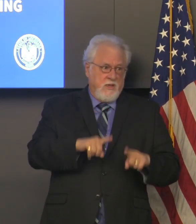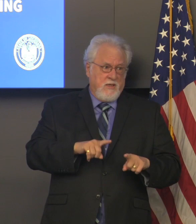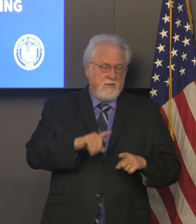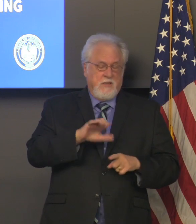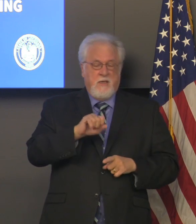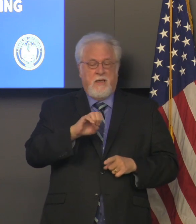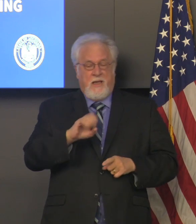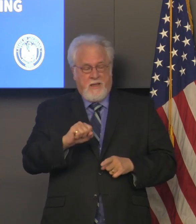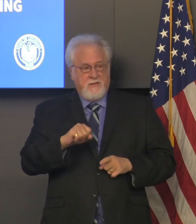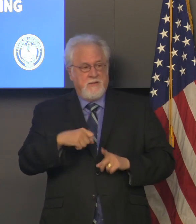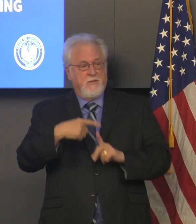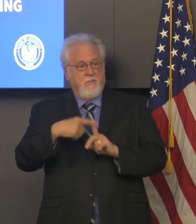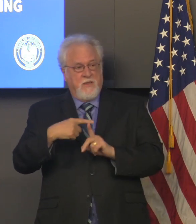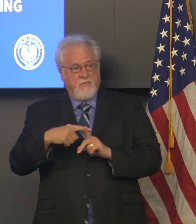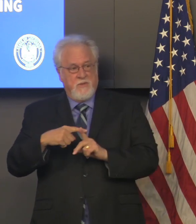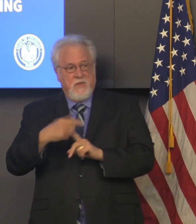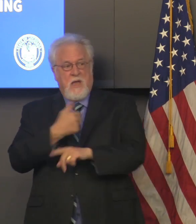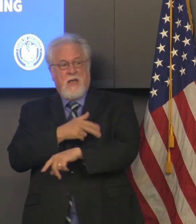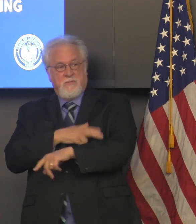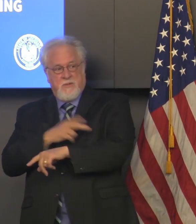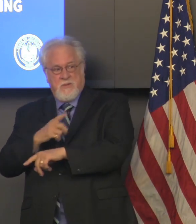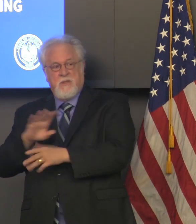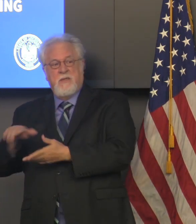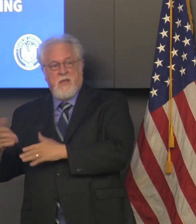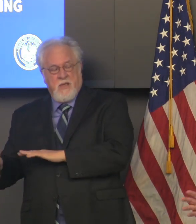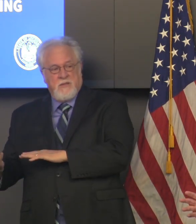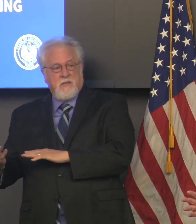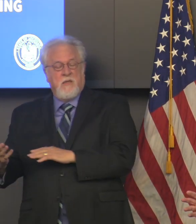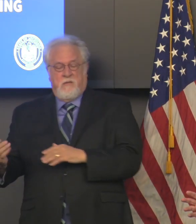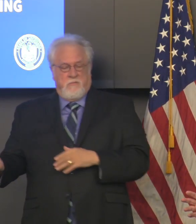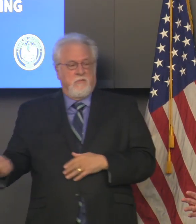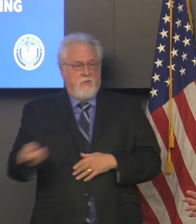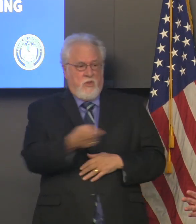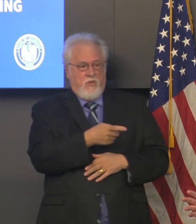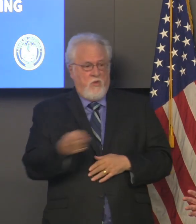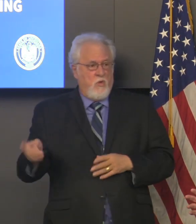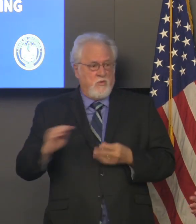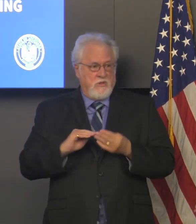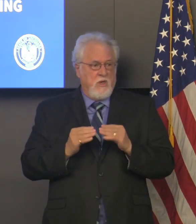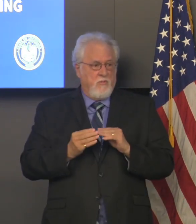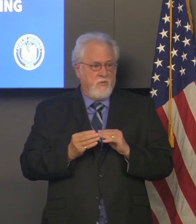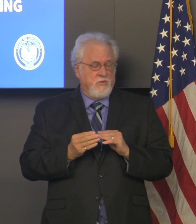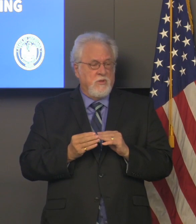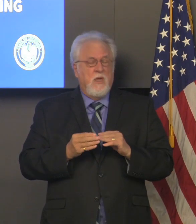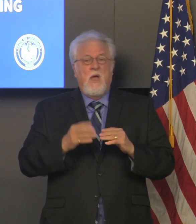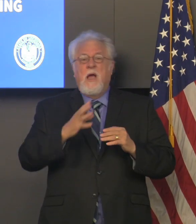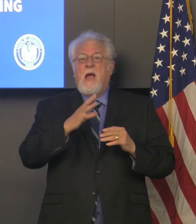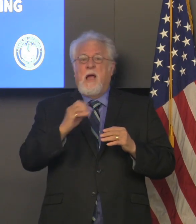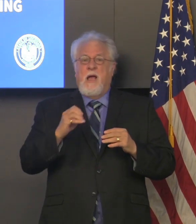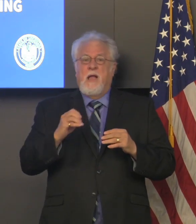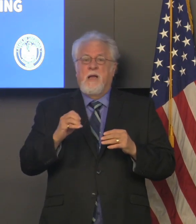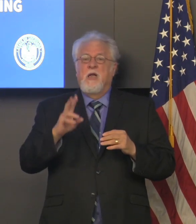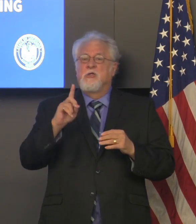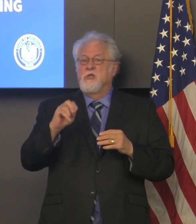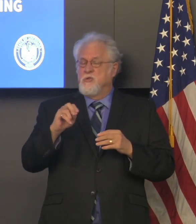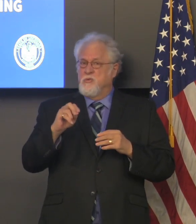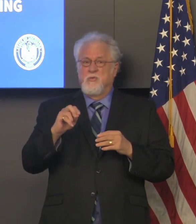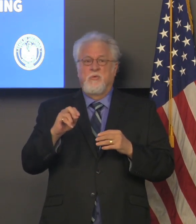cases, to positivity, to hospitalizations, deaths, all of those numbers. And they do talk